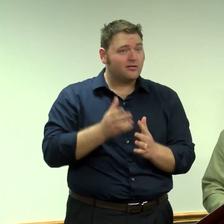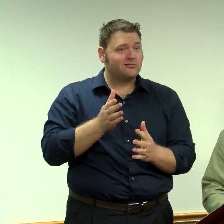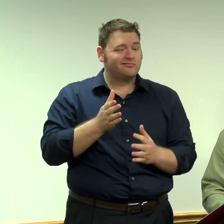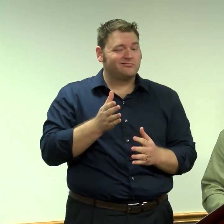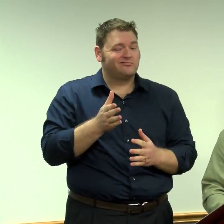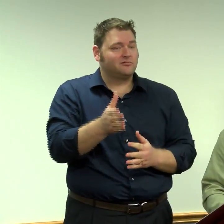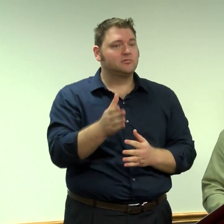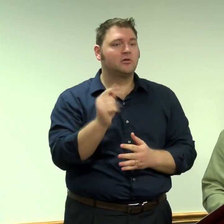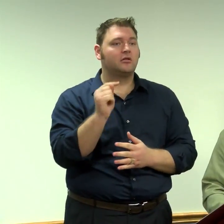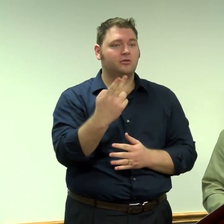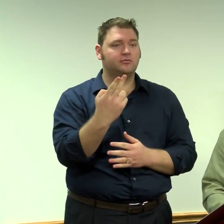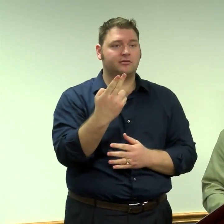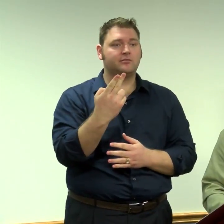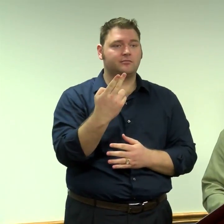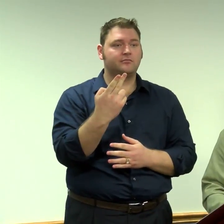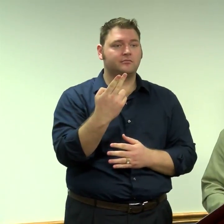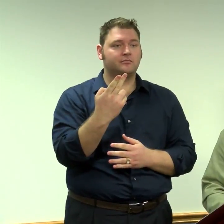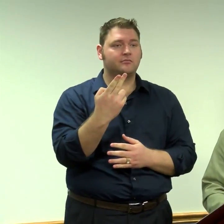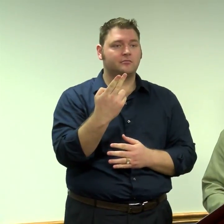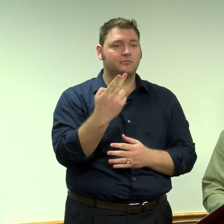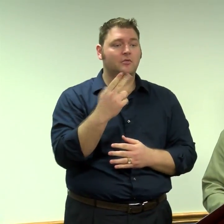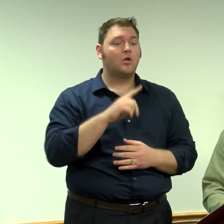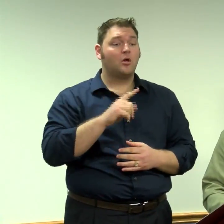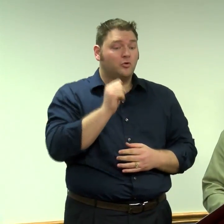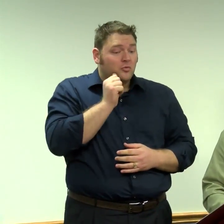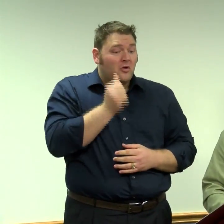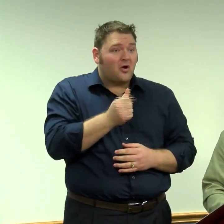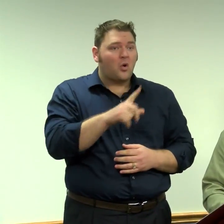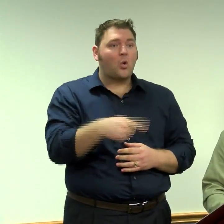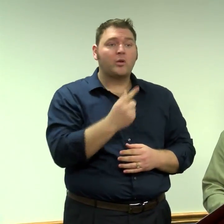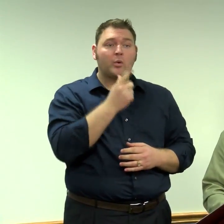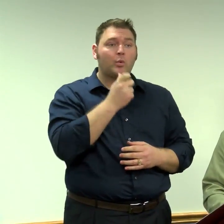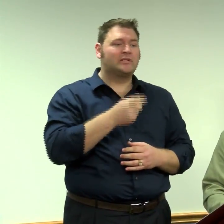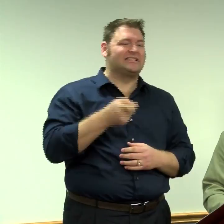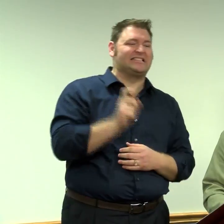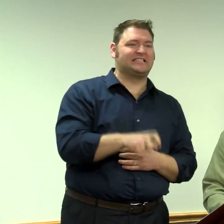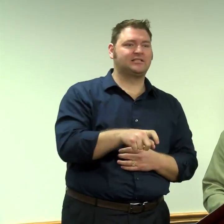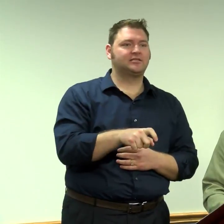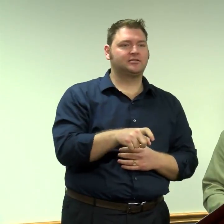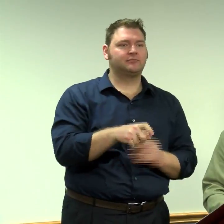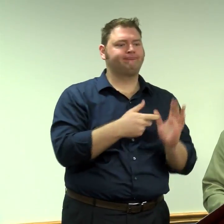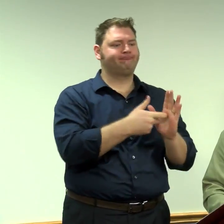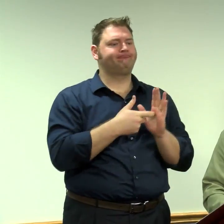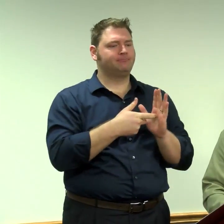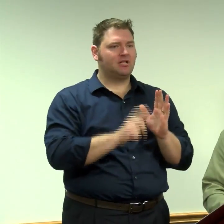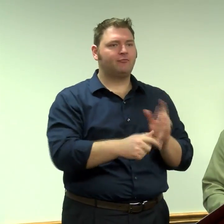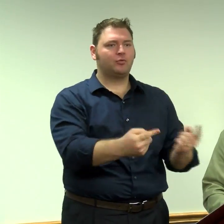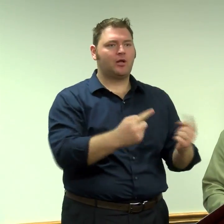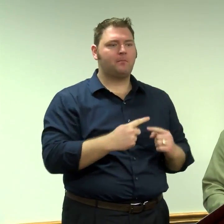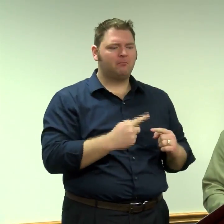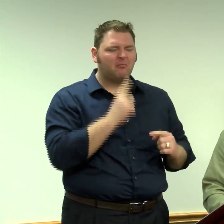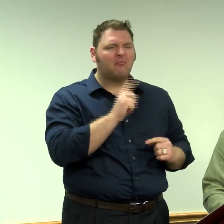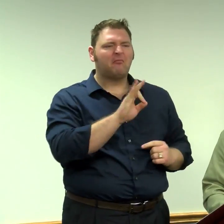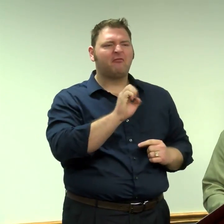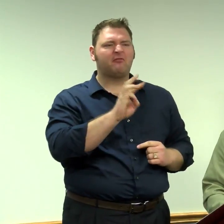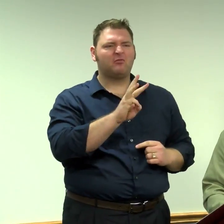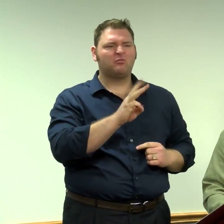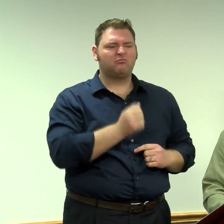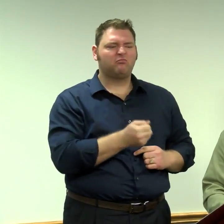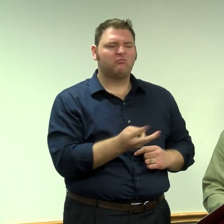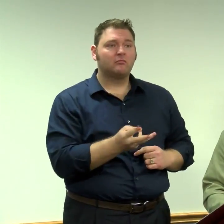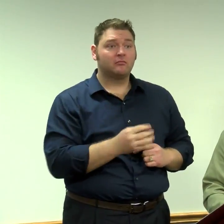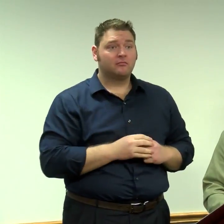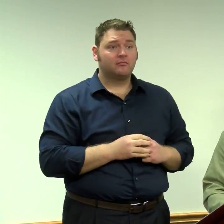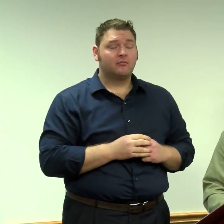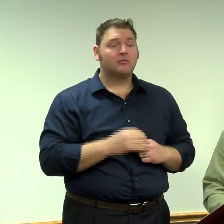essential personnel through tomorrow. We are still planning on having our regular